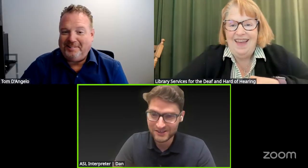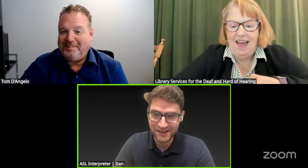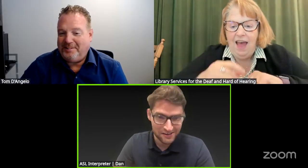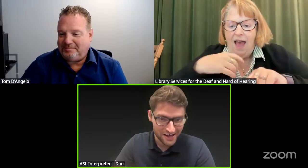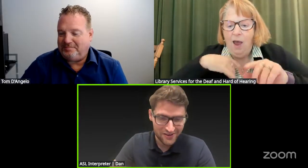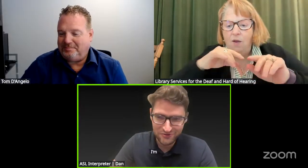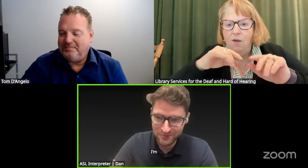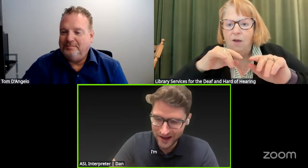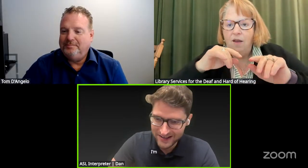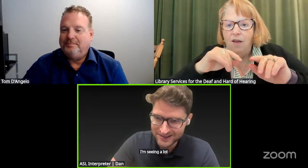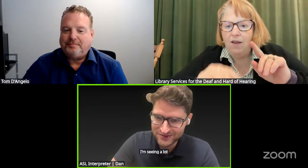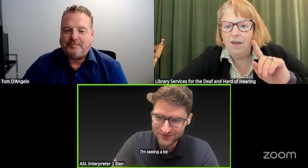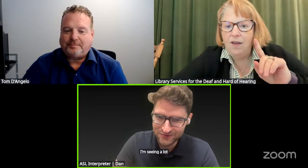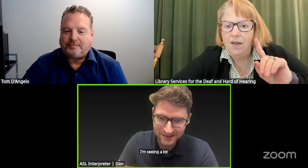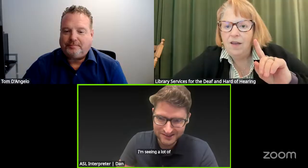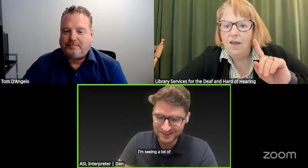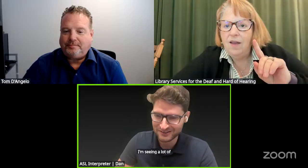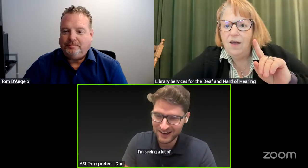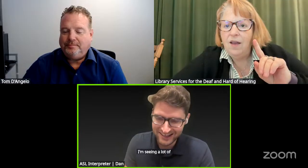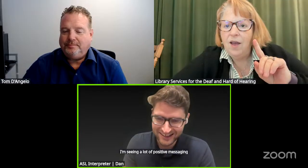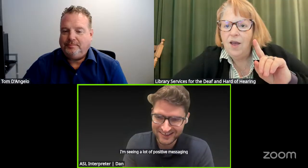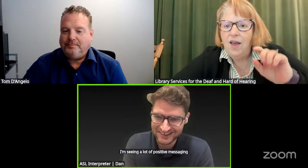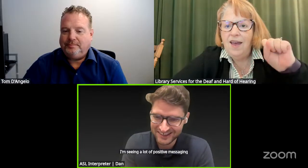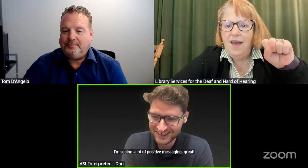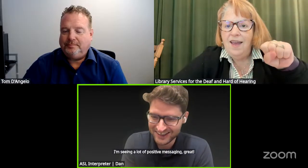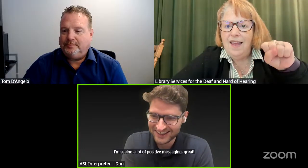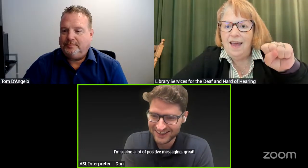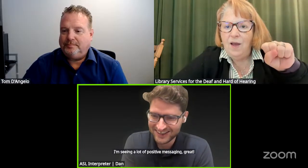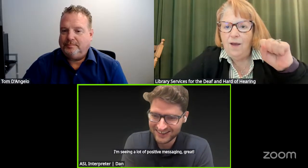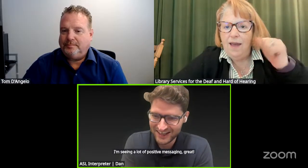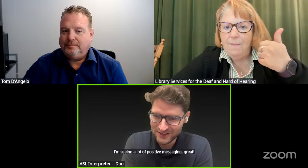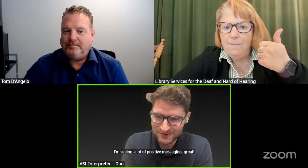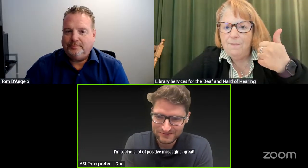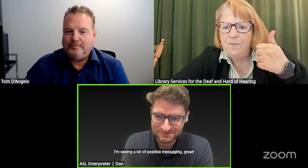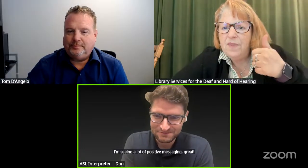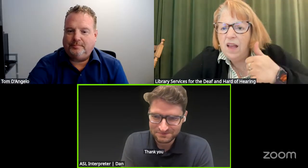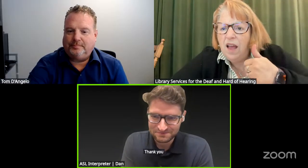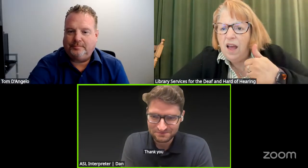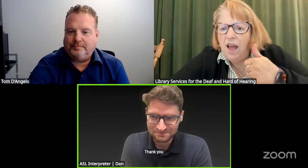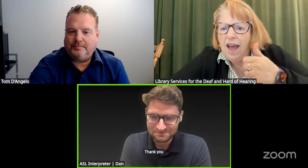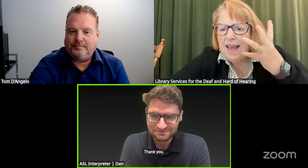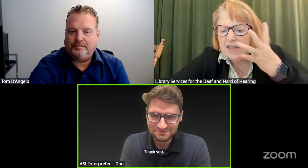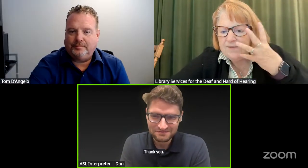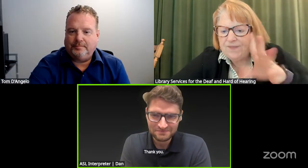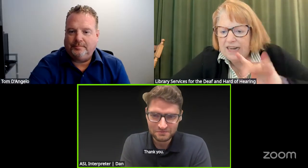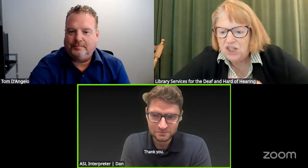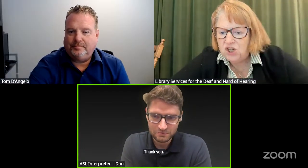I'm seeing a lot of positive messaging. Great. Thank you.